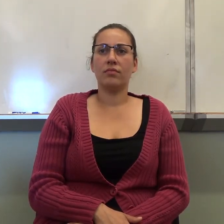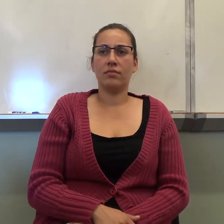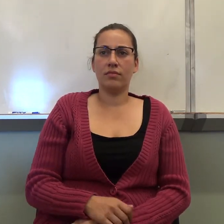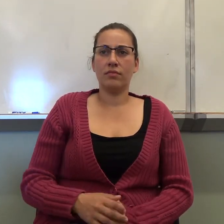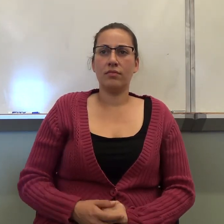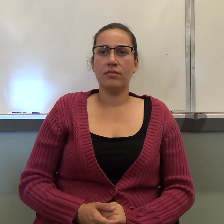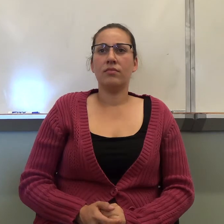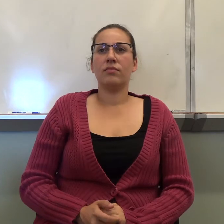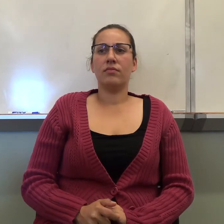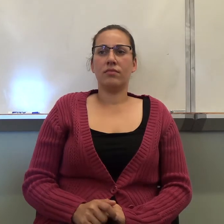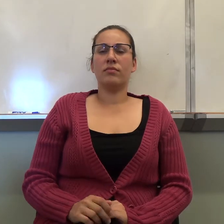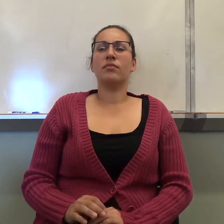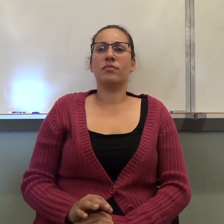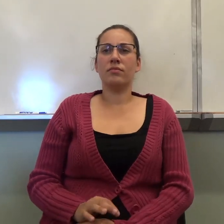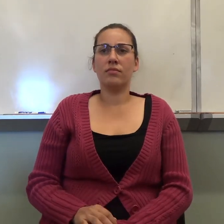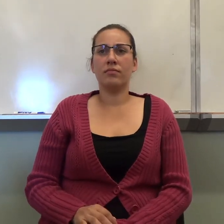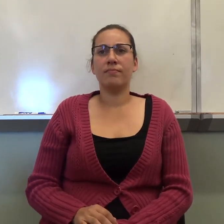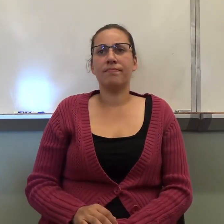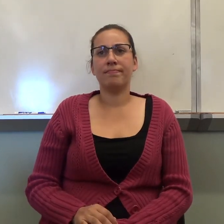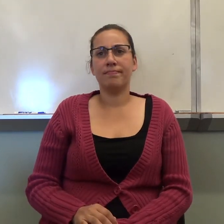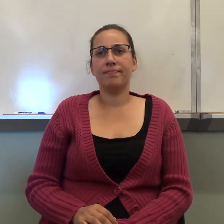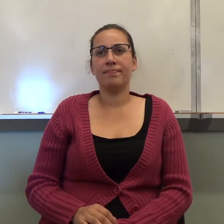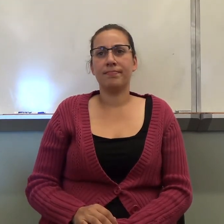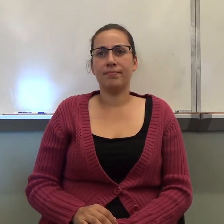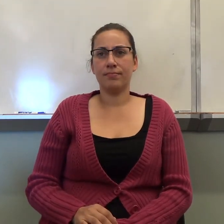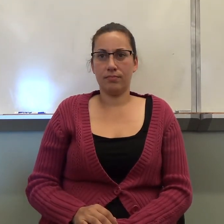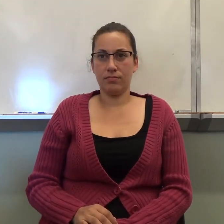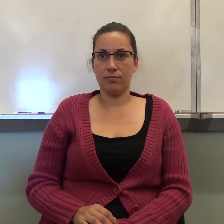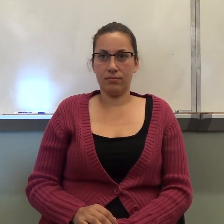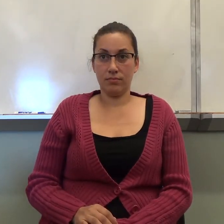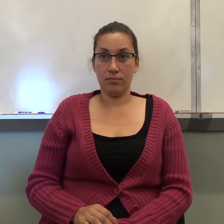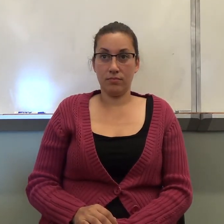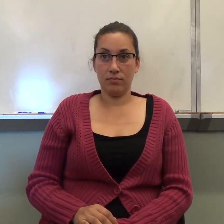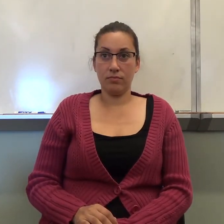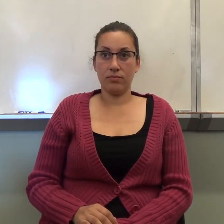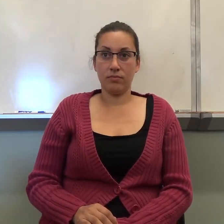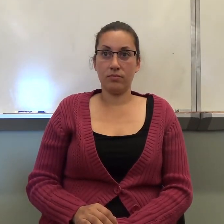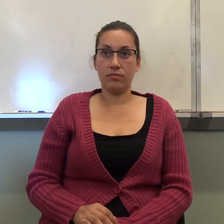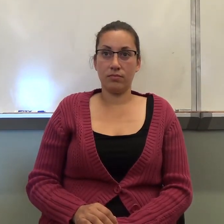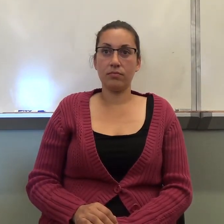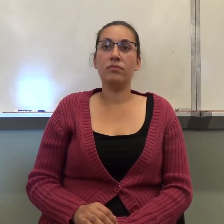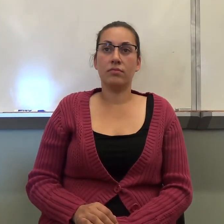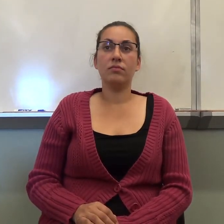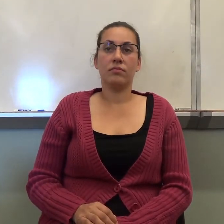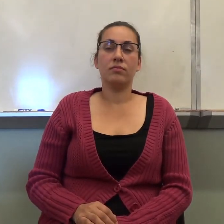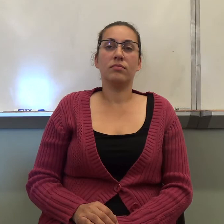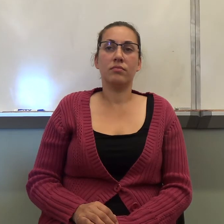values, attach the common sign. That would be minus 0.5,